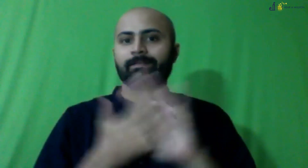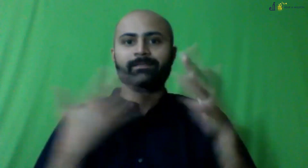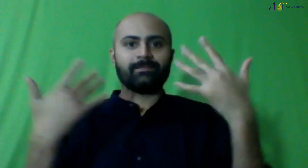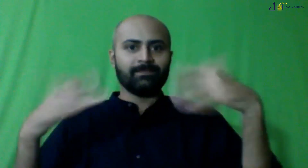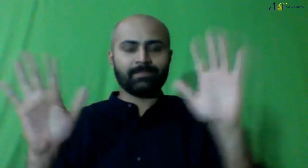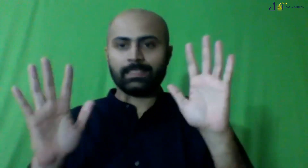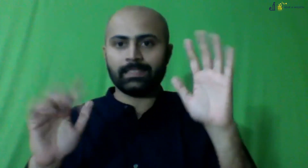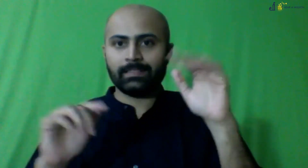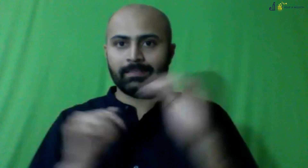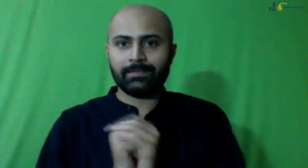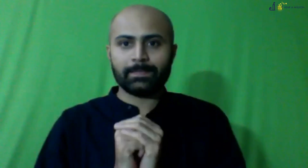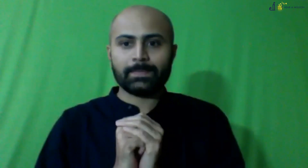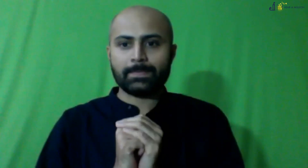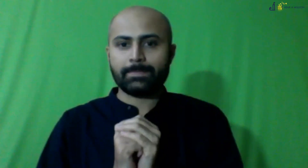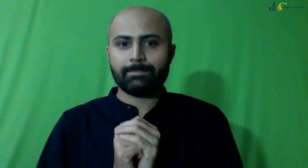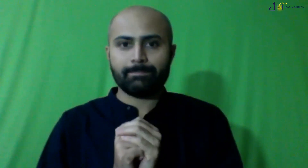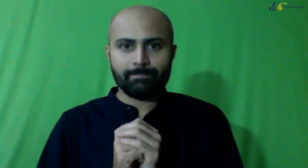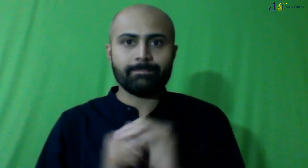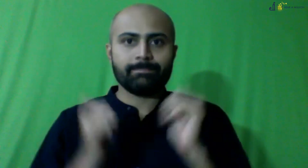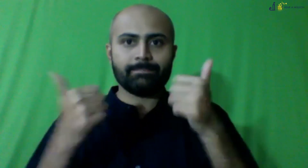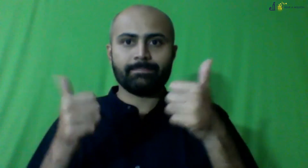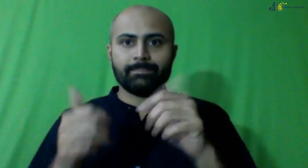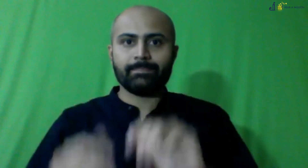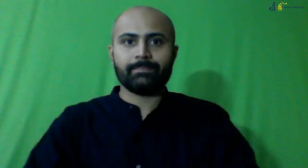96%. Yeah, that's great. Applause for everyone.